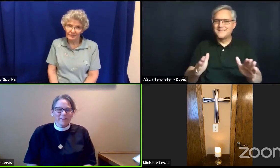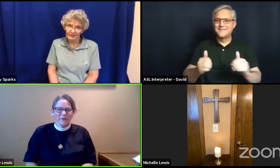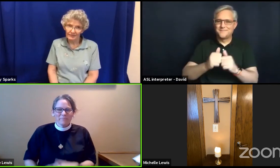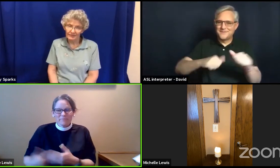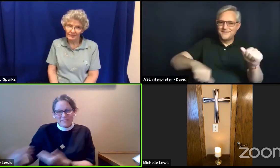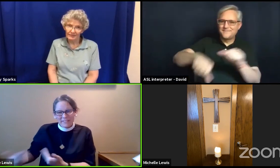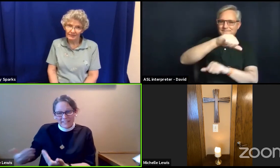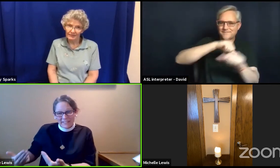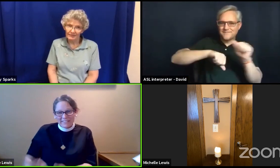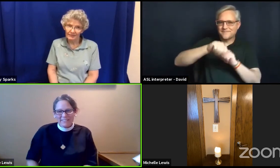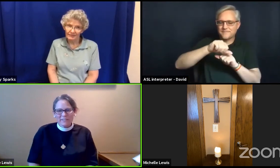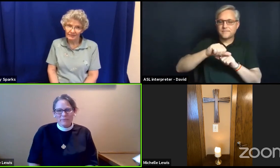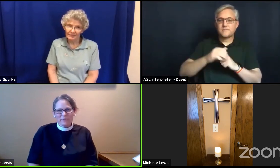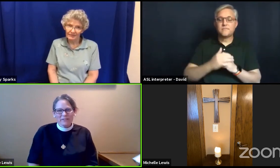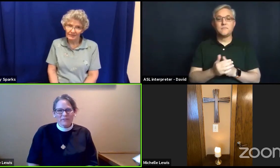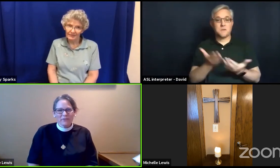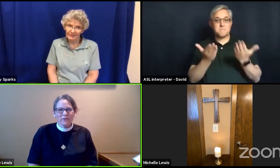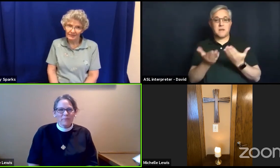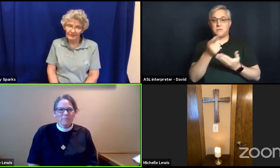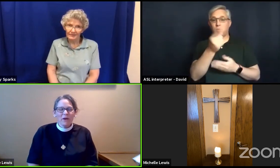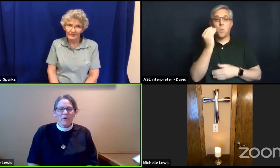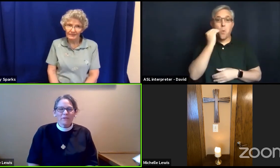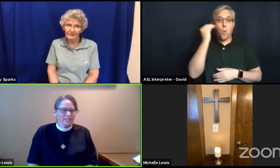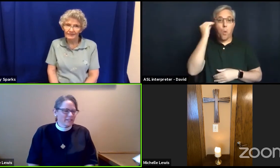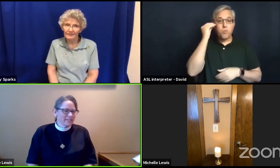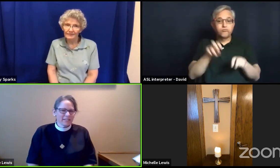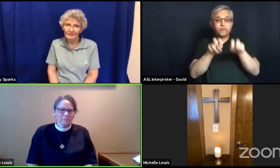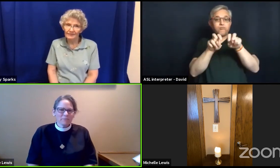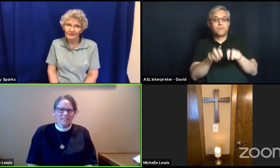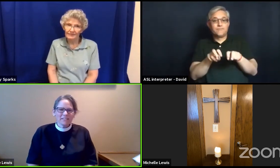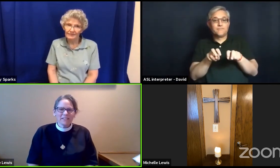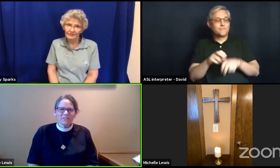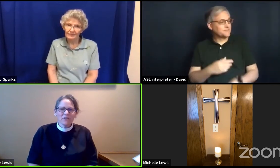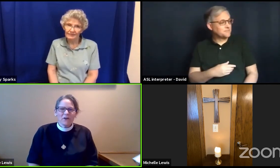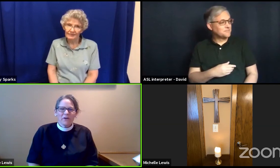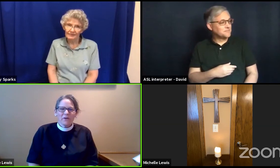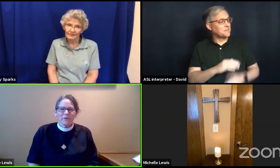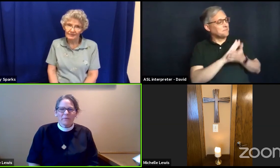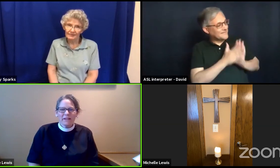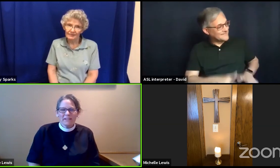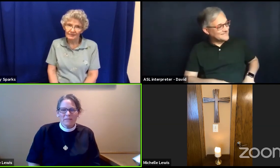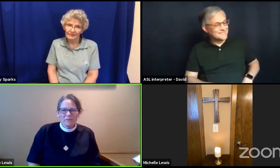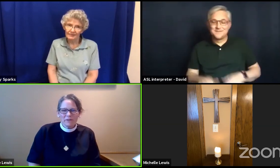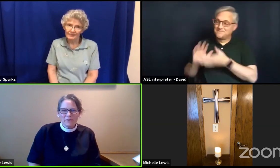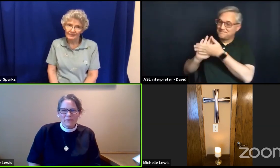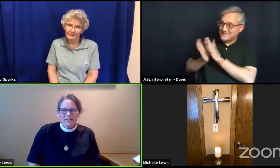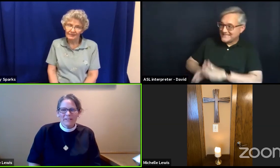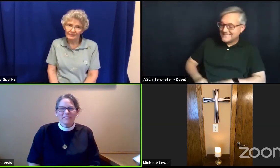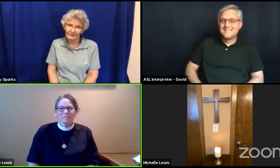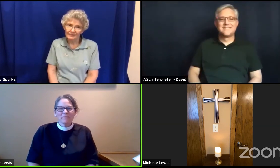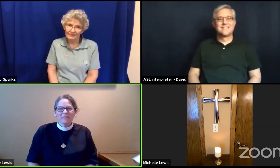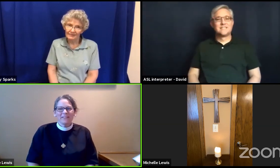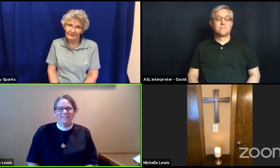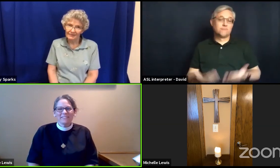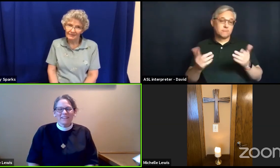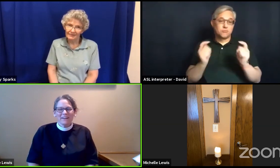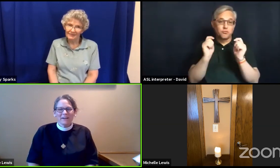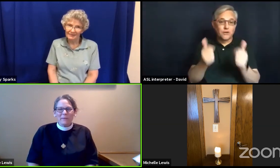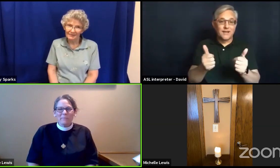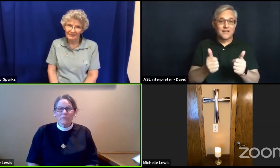you're sitting next to someone in your home, or send a text message, or write an email quick,